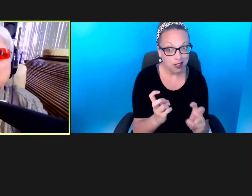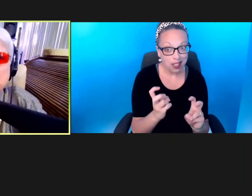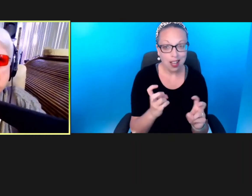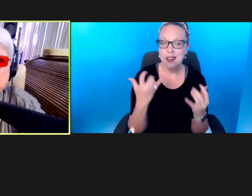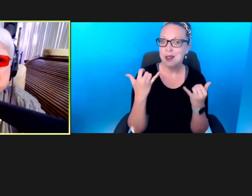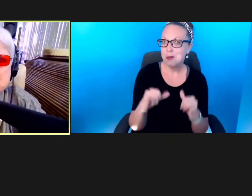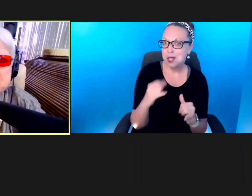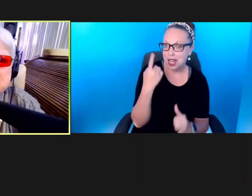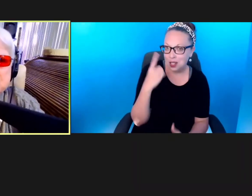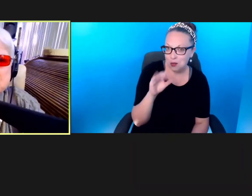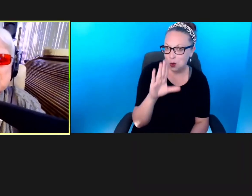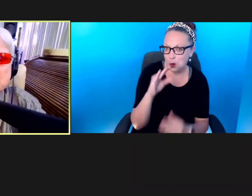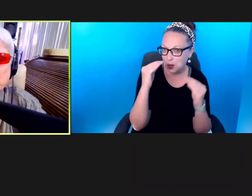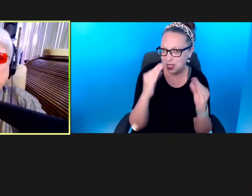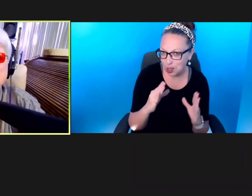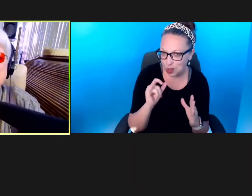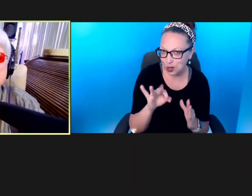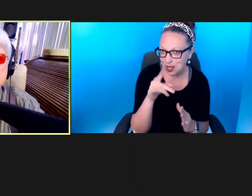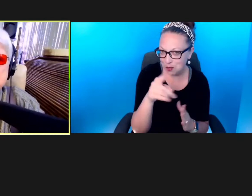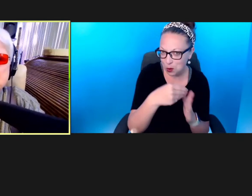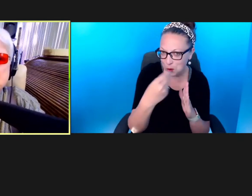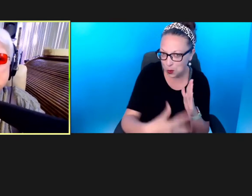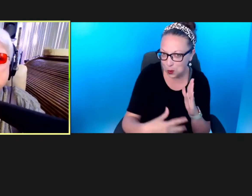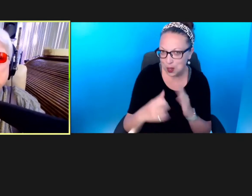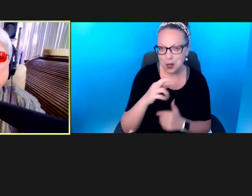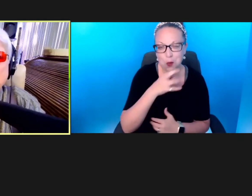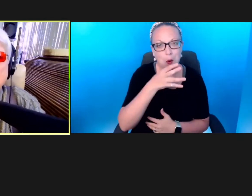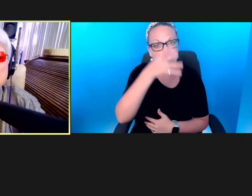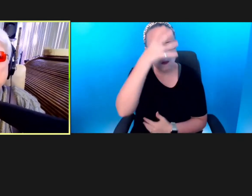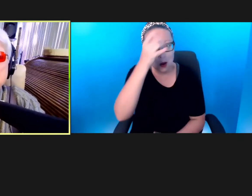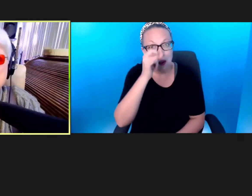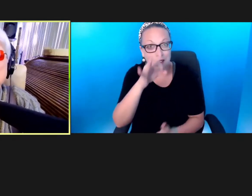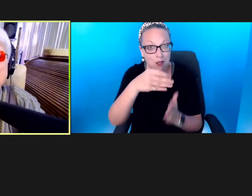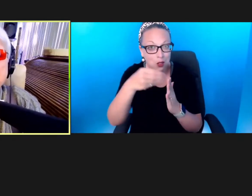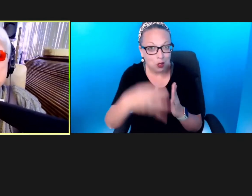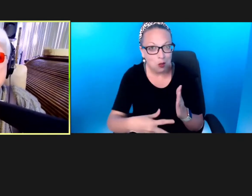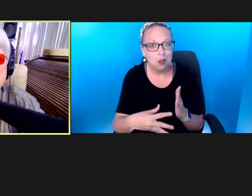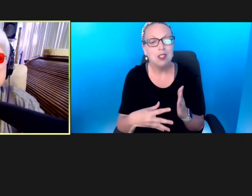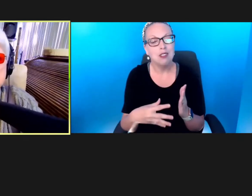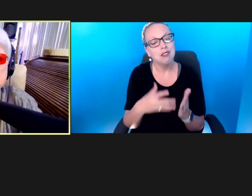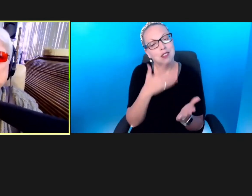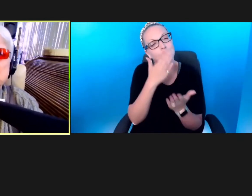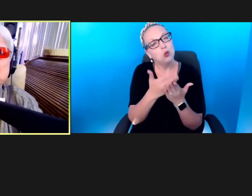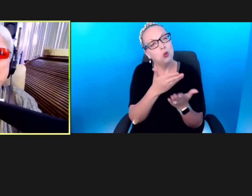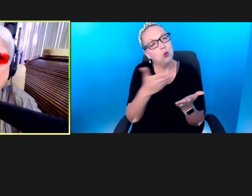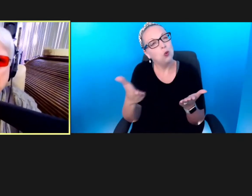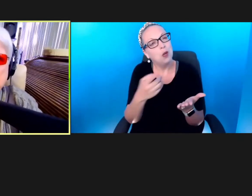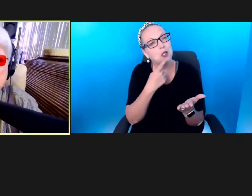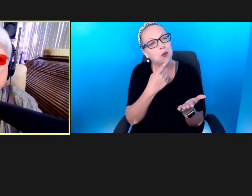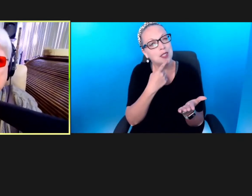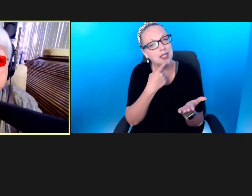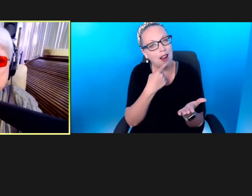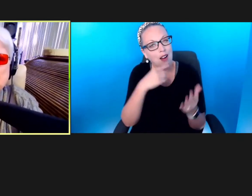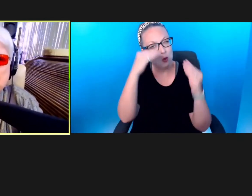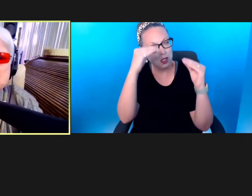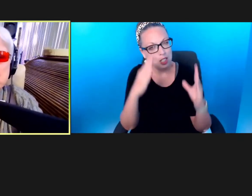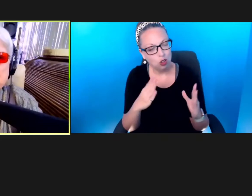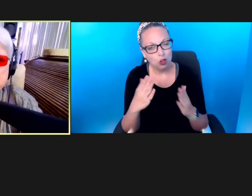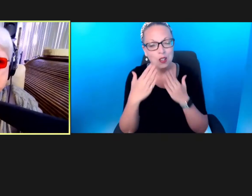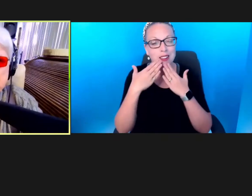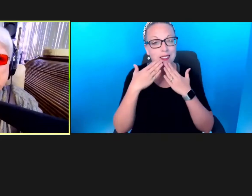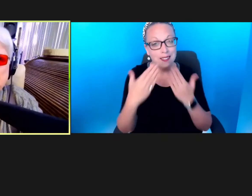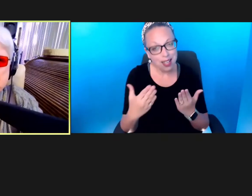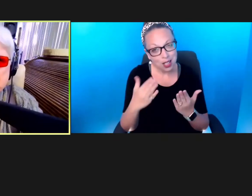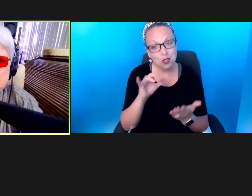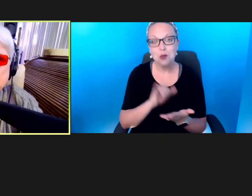teacher if you're a student or a parent of a student. It's a good way to say to a teacher, thank you, a song that